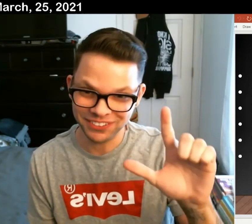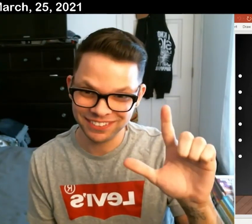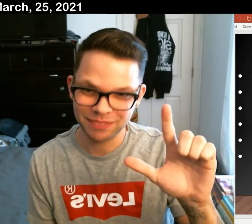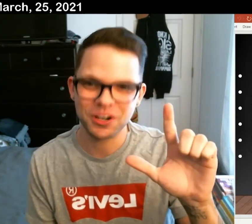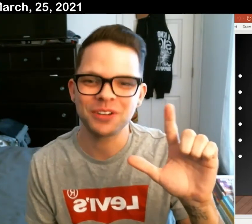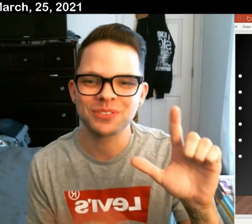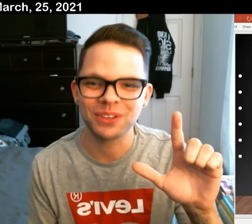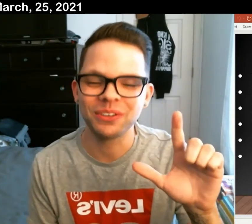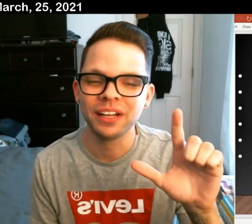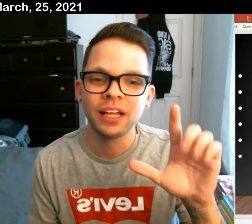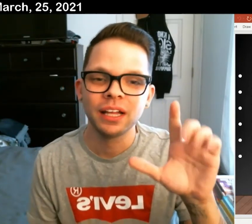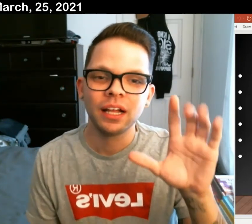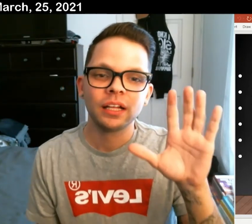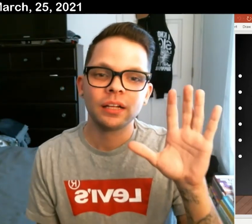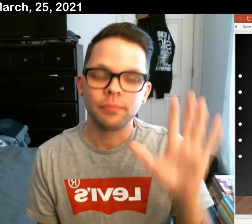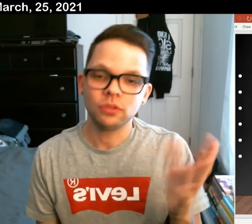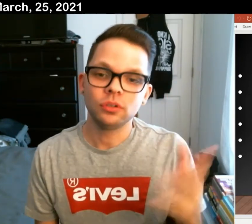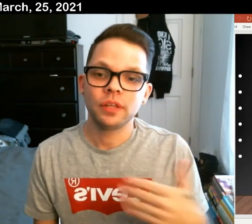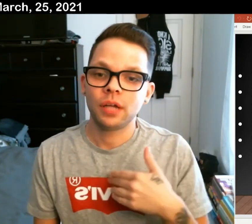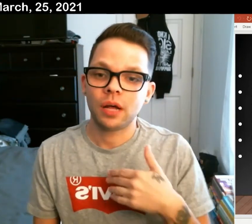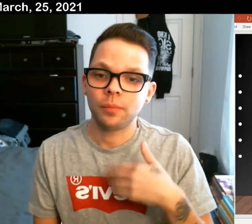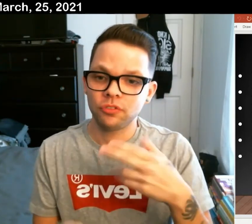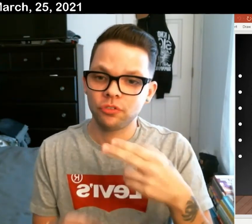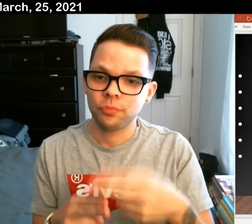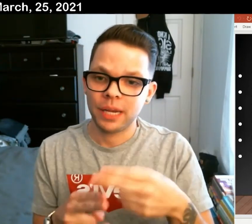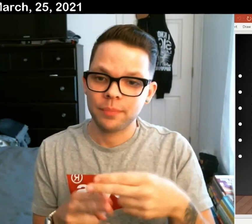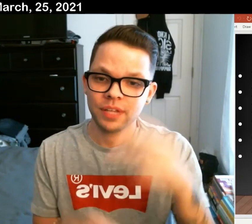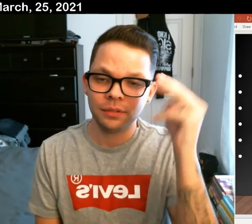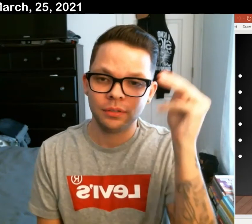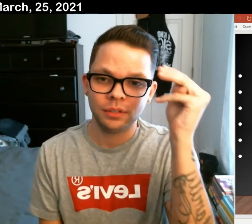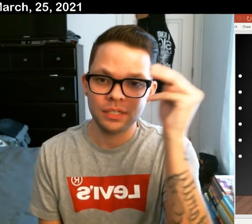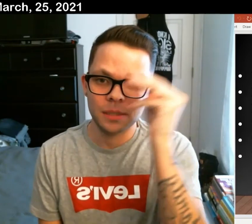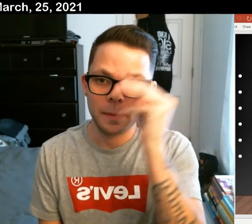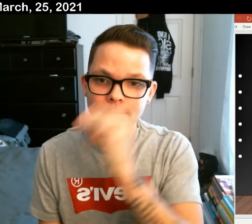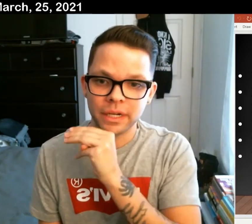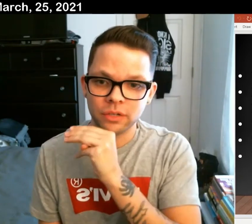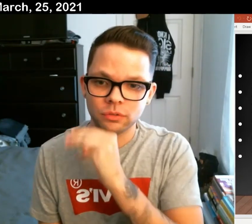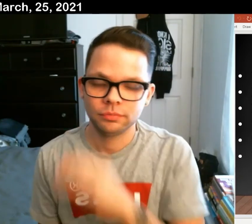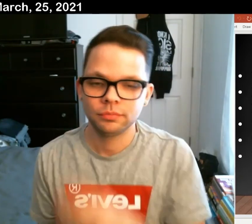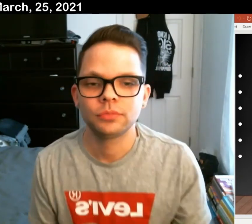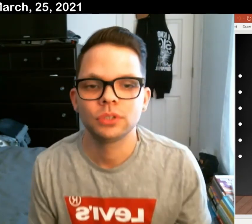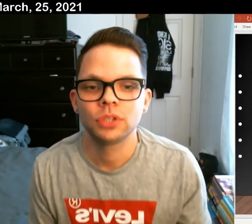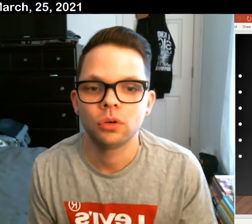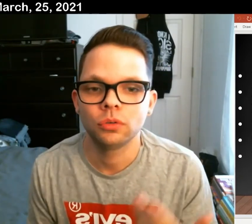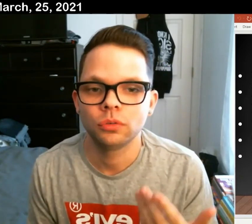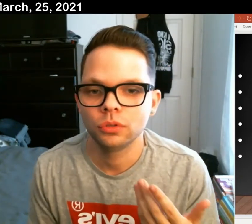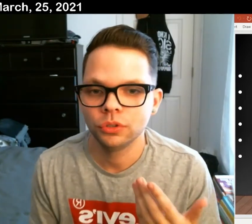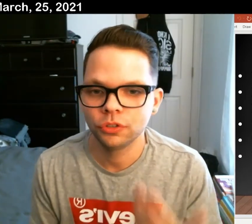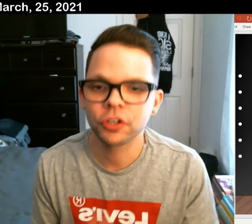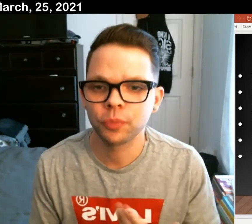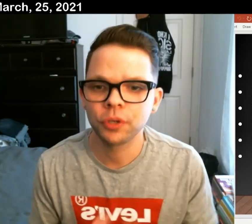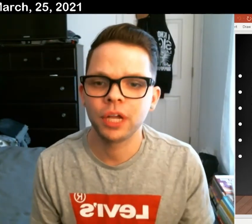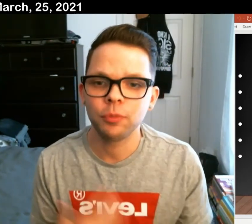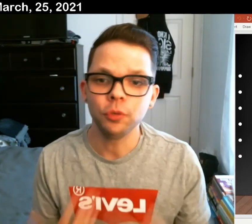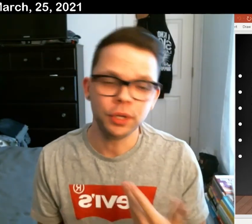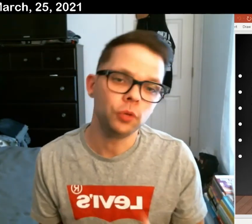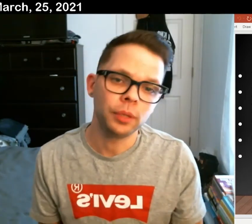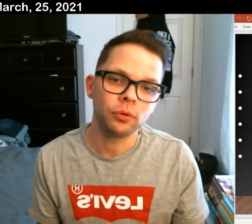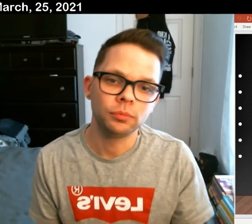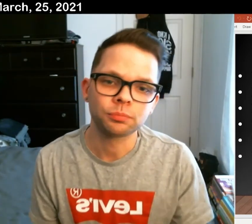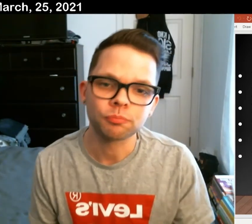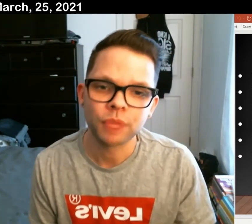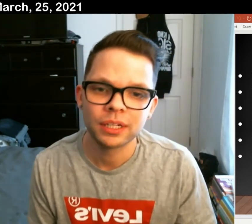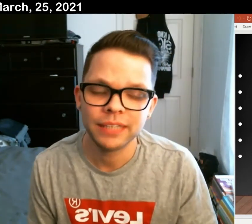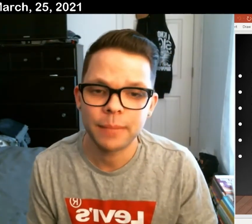Michael. I'm trying to go slow. Michael, and then I'll introduce my name sign is Michael. So you'll fingerspell your name when you meet new